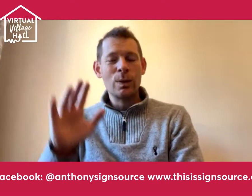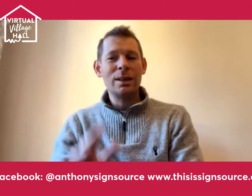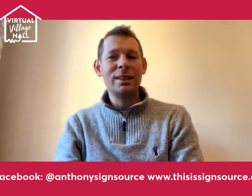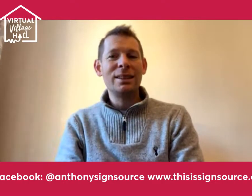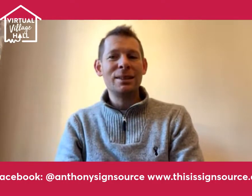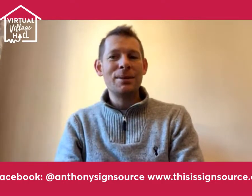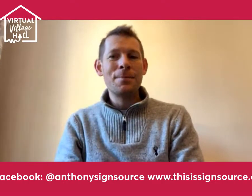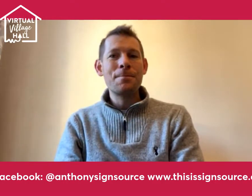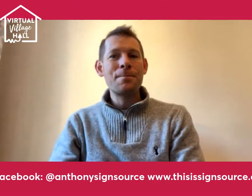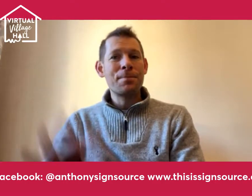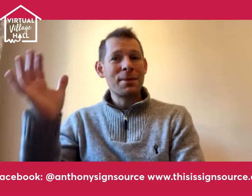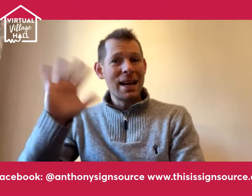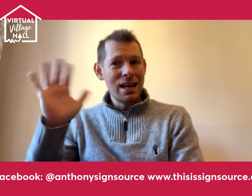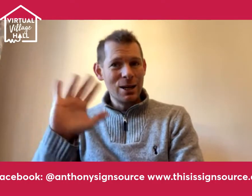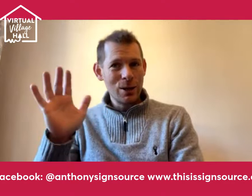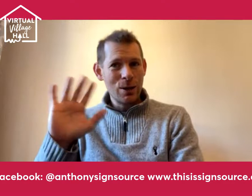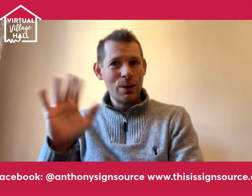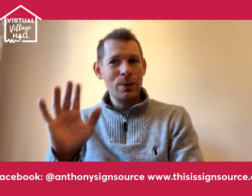and hello,